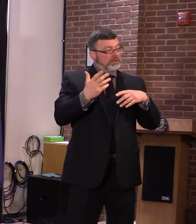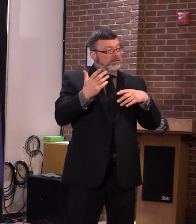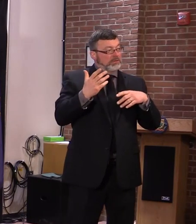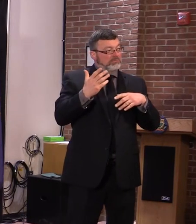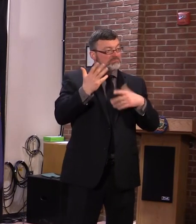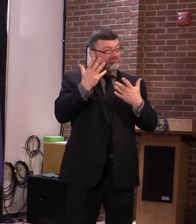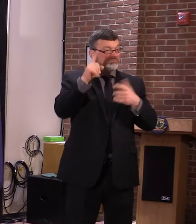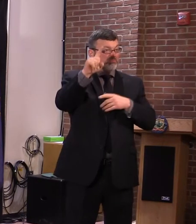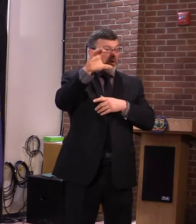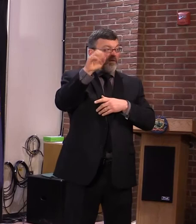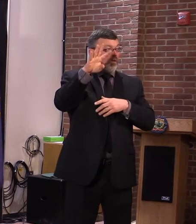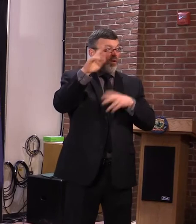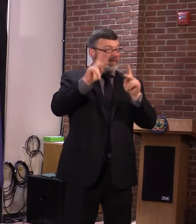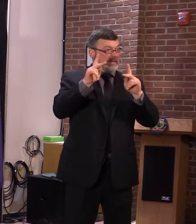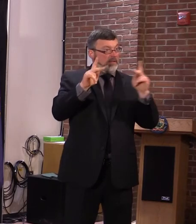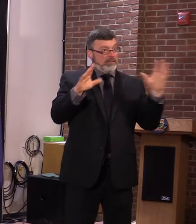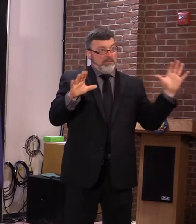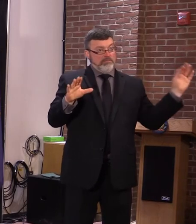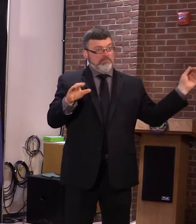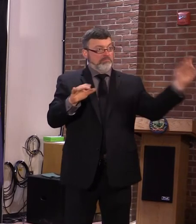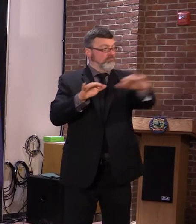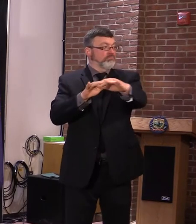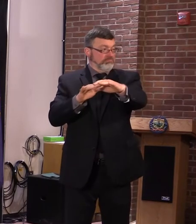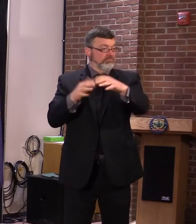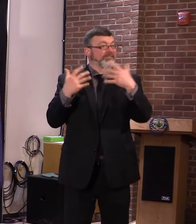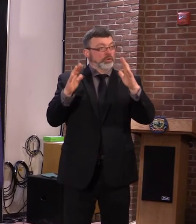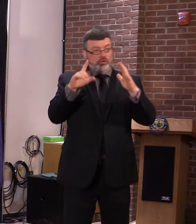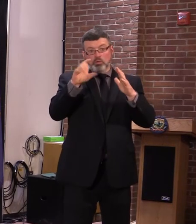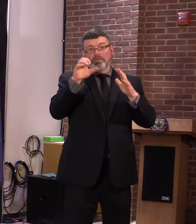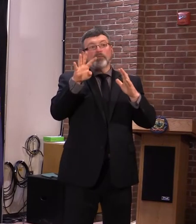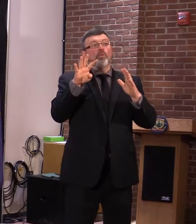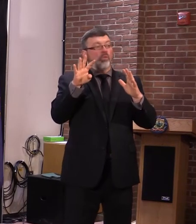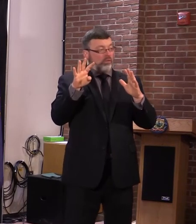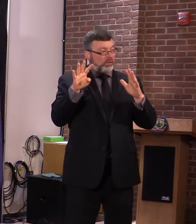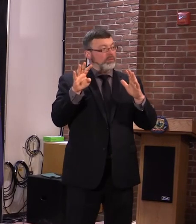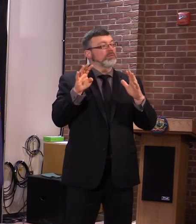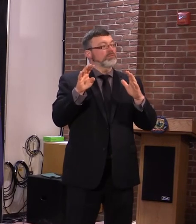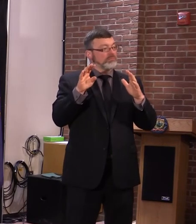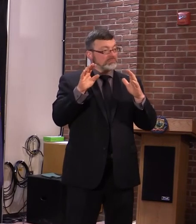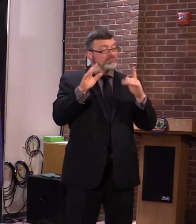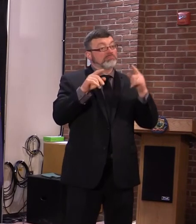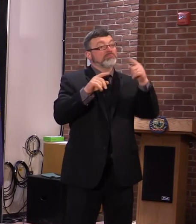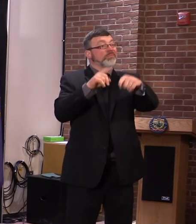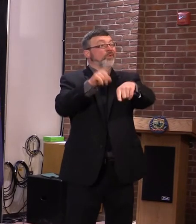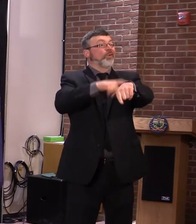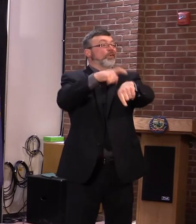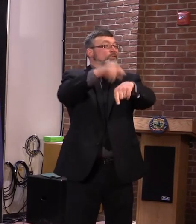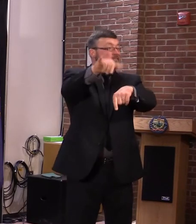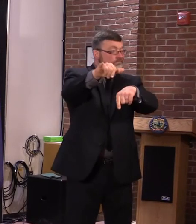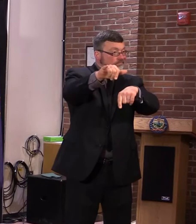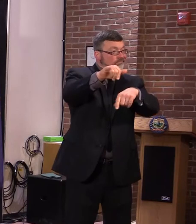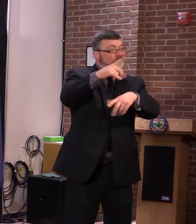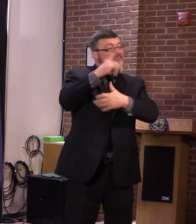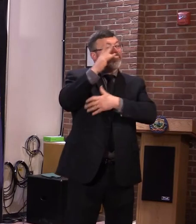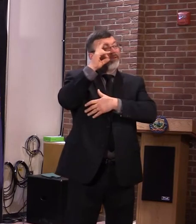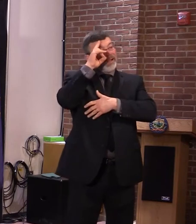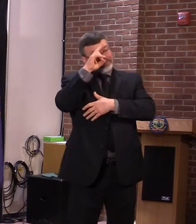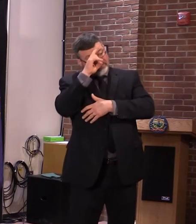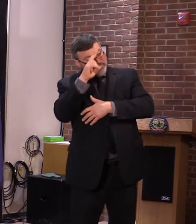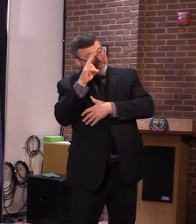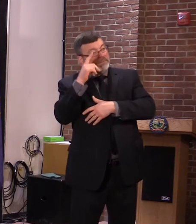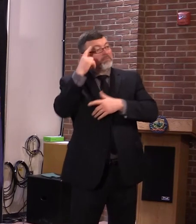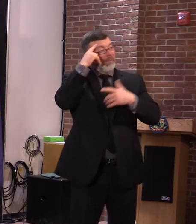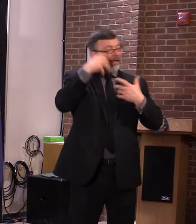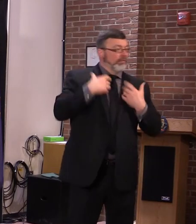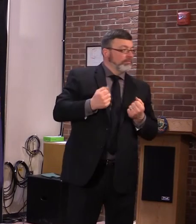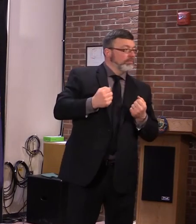staff members deployed across the spectrum of long-term care, hospitals, and some of